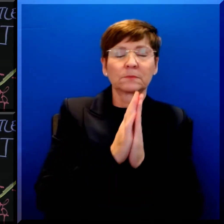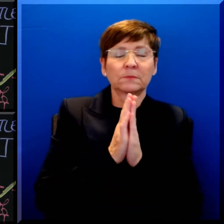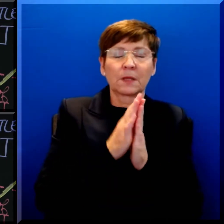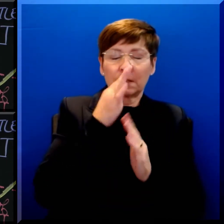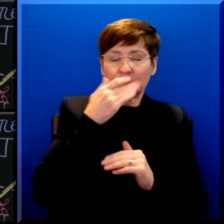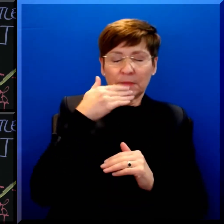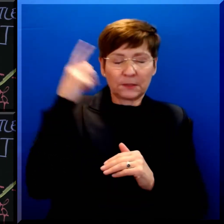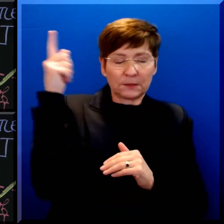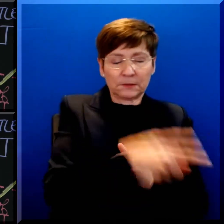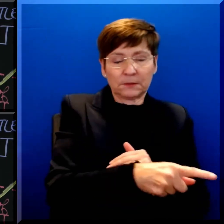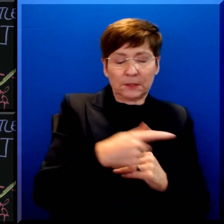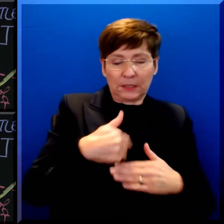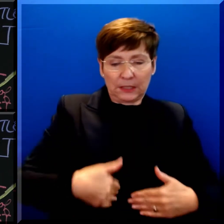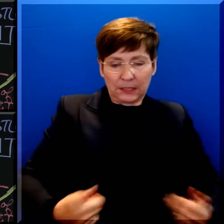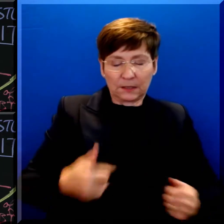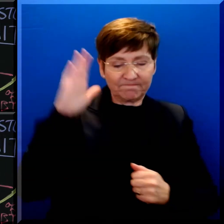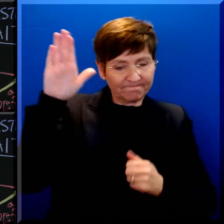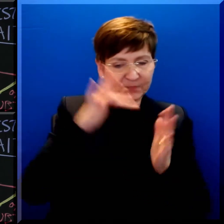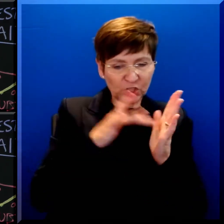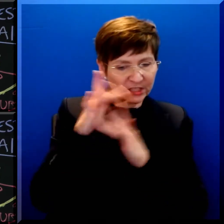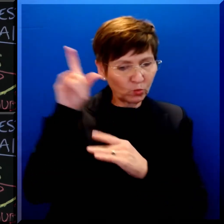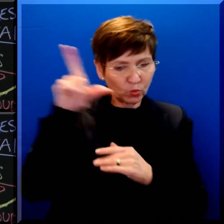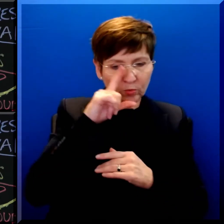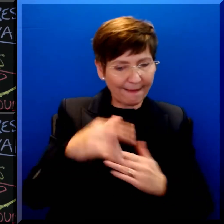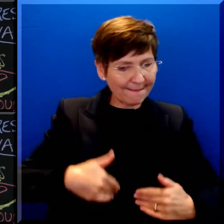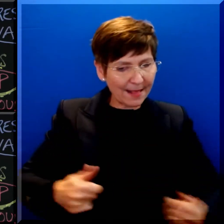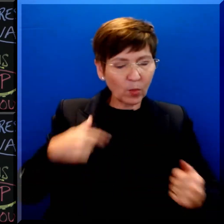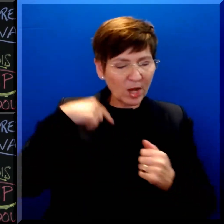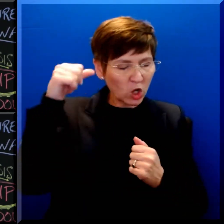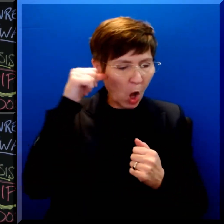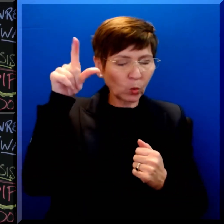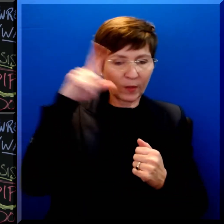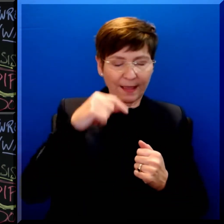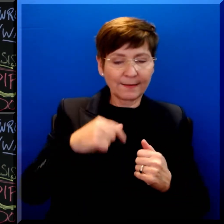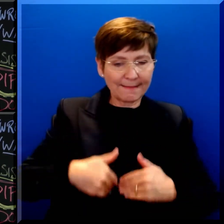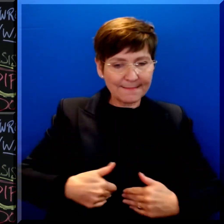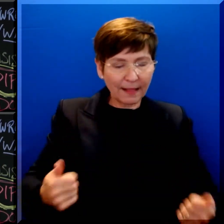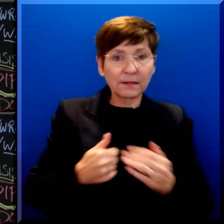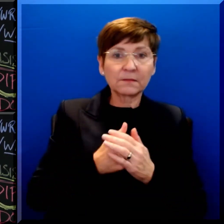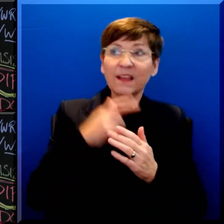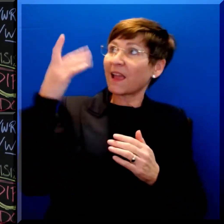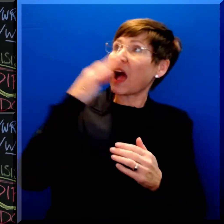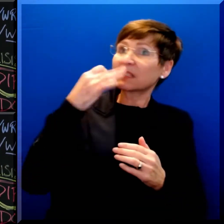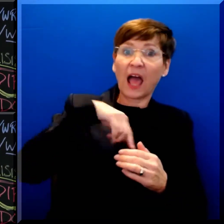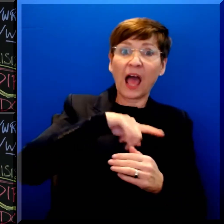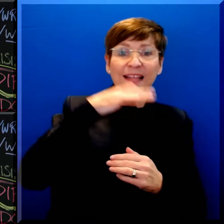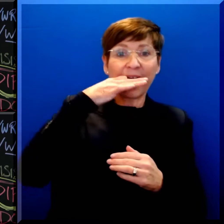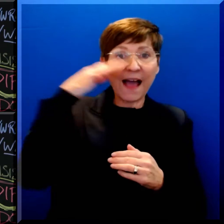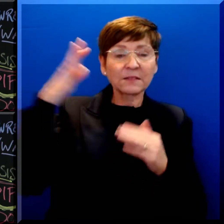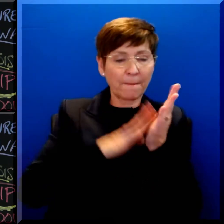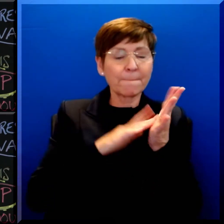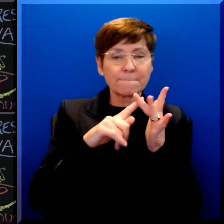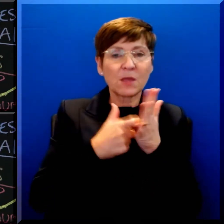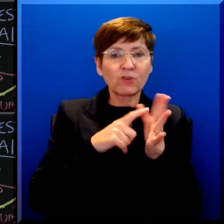were about instant healing. Like we had faith that Jesus can do that. We've seen him do that. And you know what? God invites us to ask him for a miracle. But when